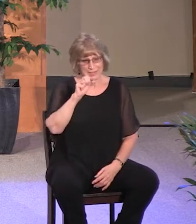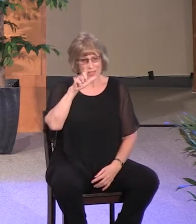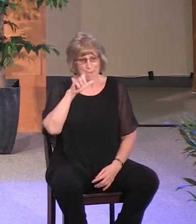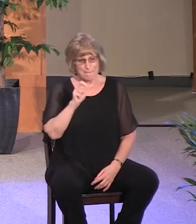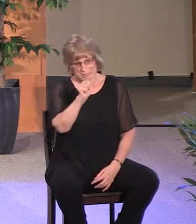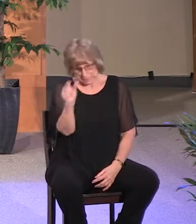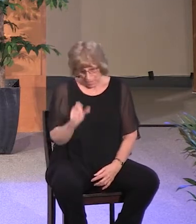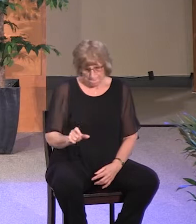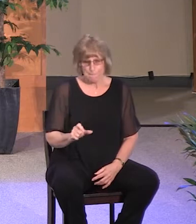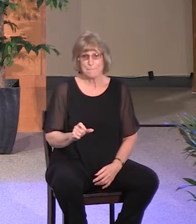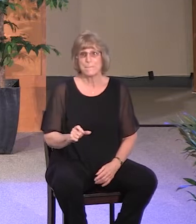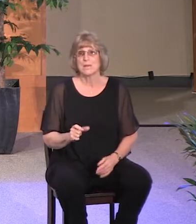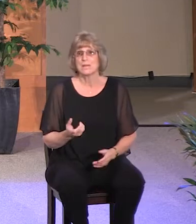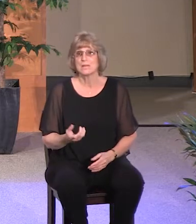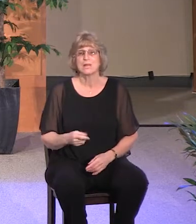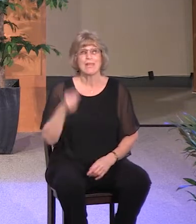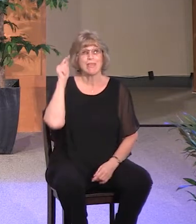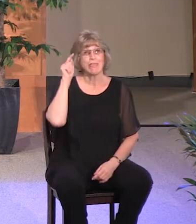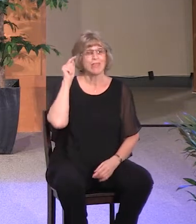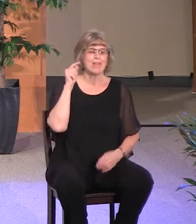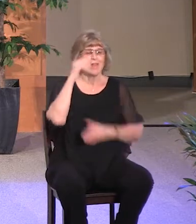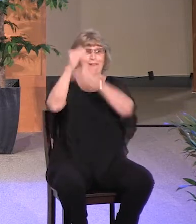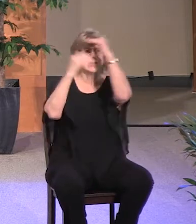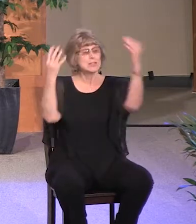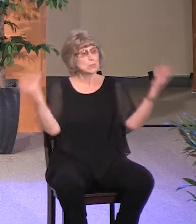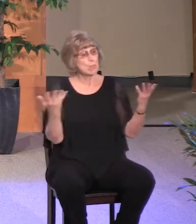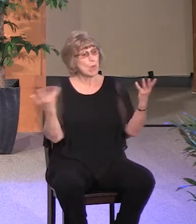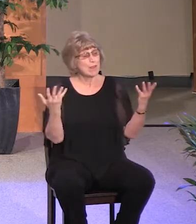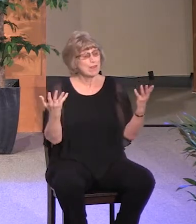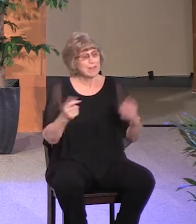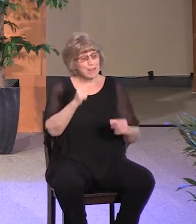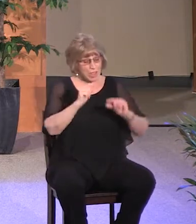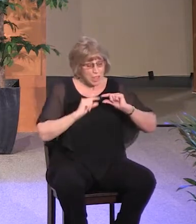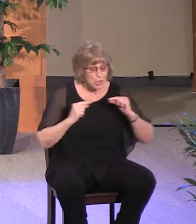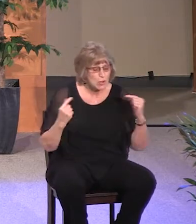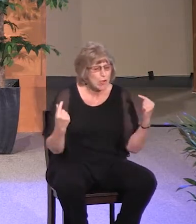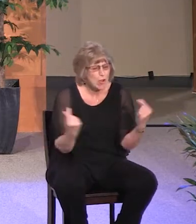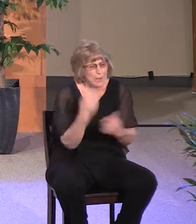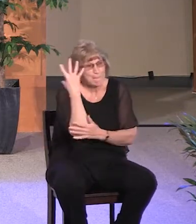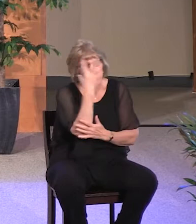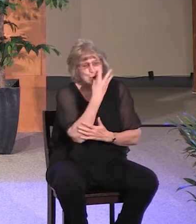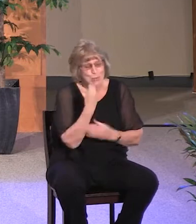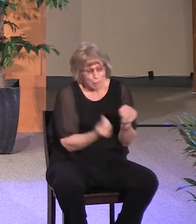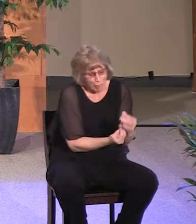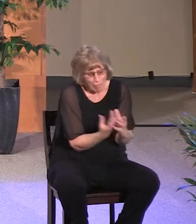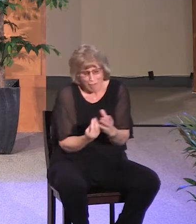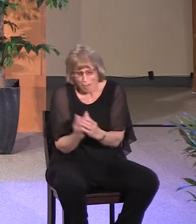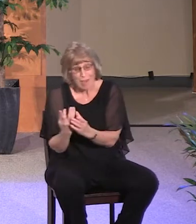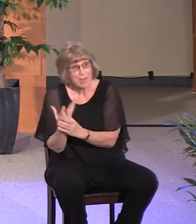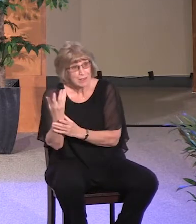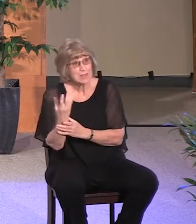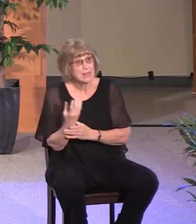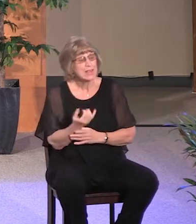this fluffy thing in the sky, but as a lush garden. And this is attainable for those who do the work of